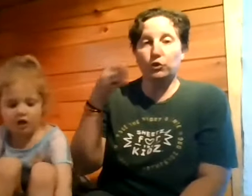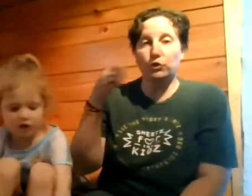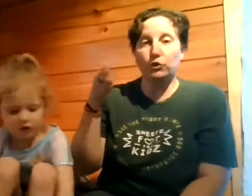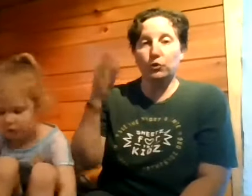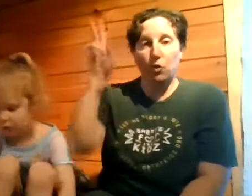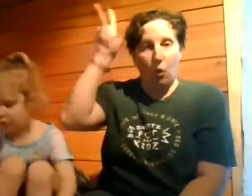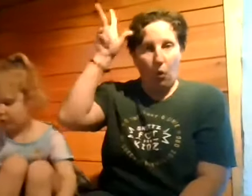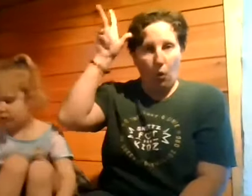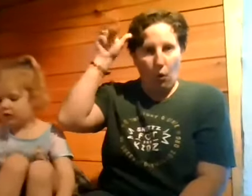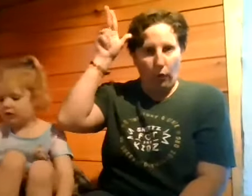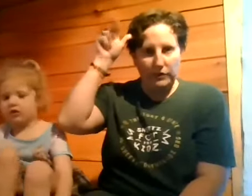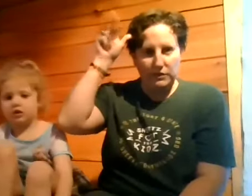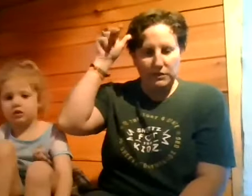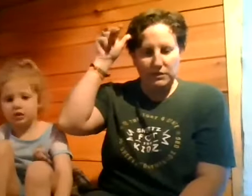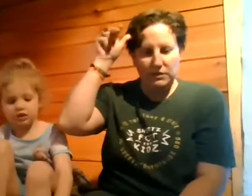blue horse,